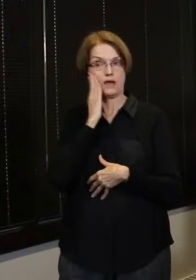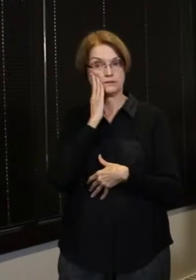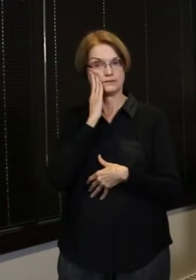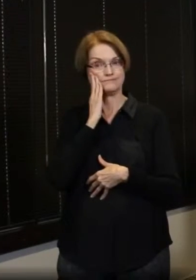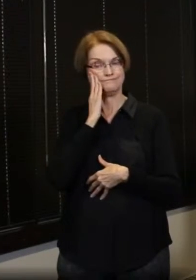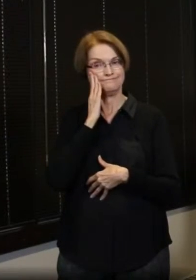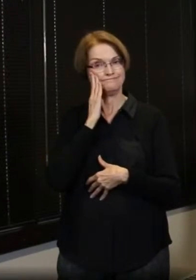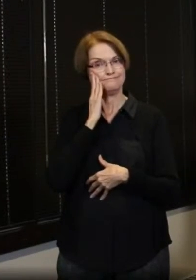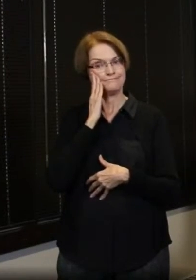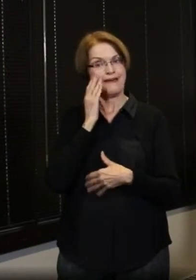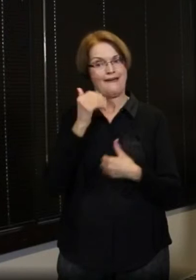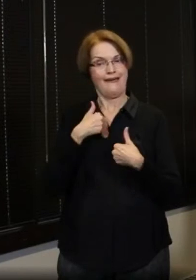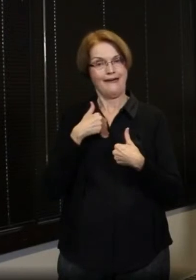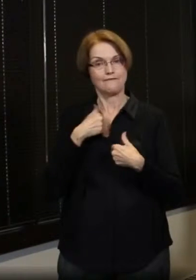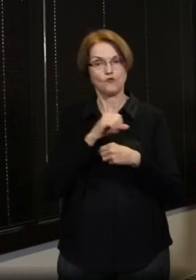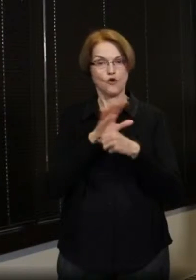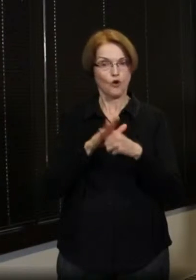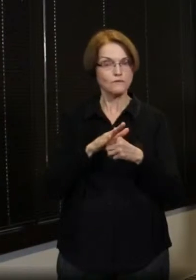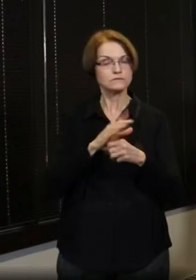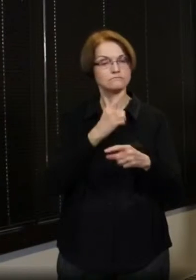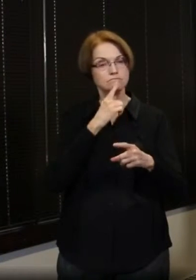under investigation today.